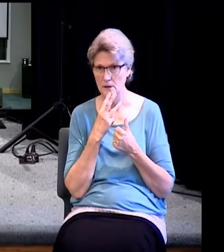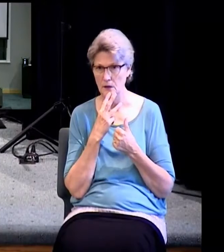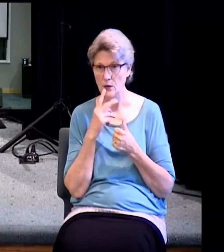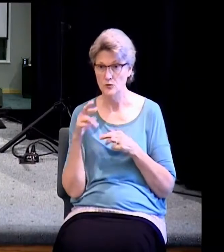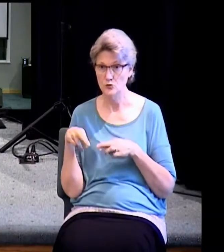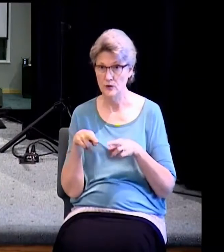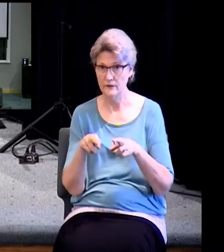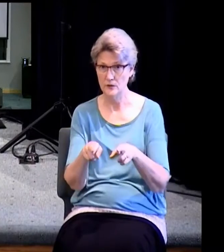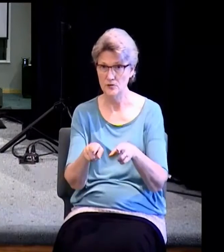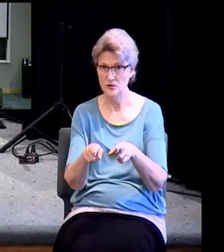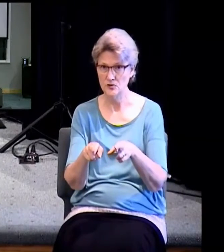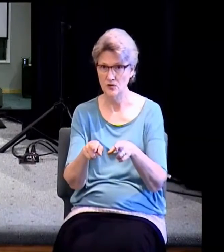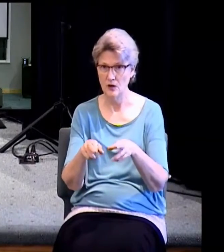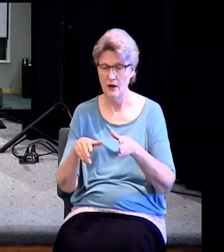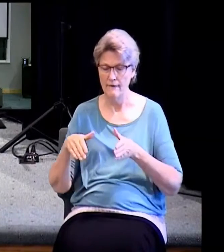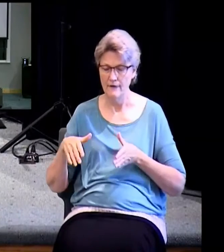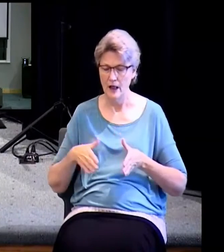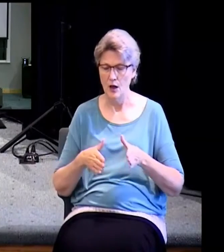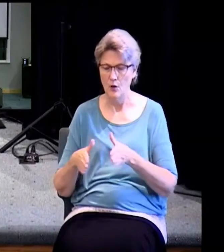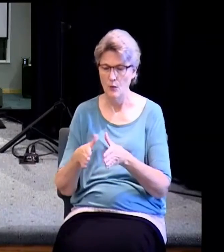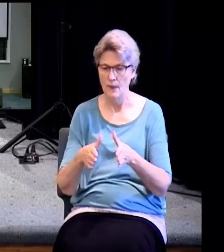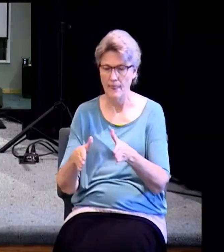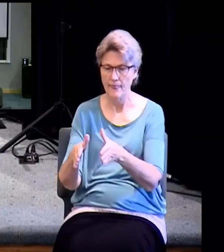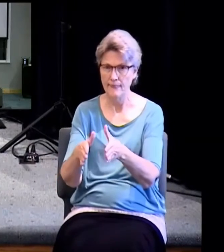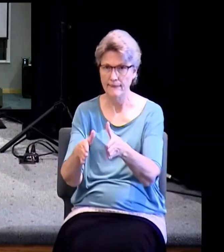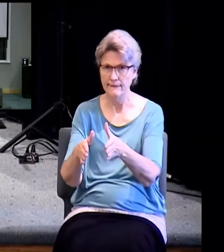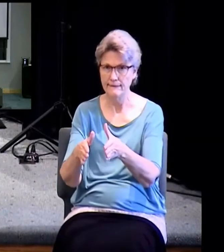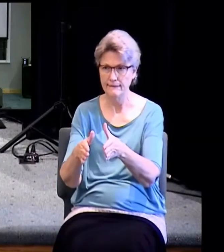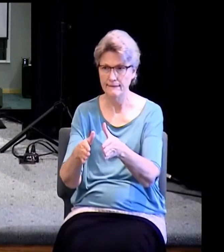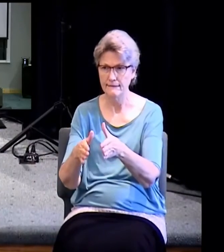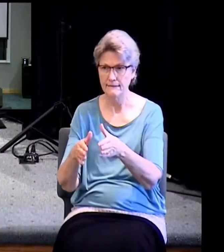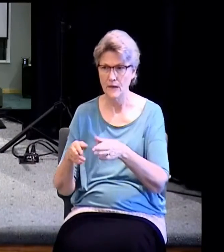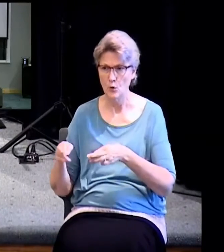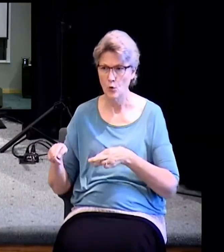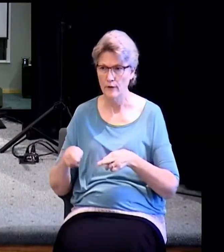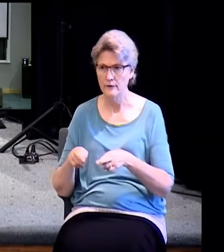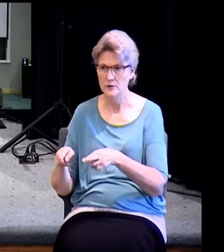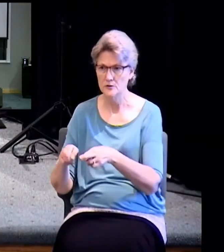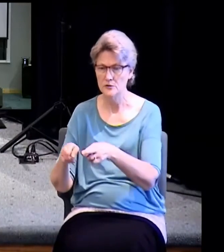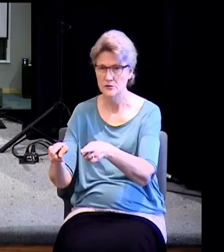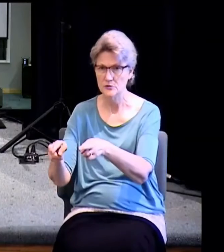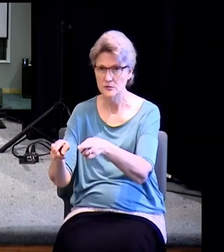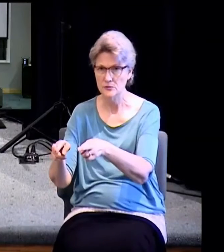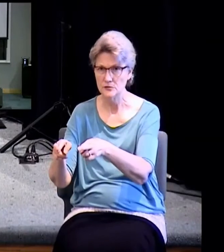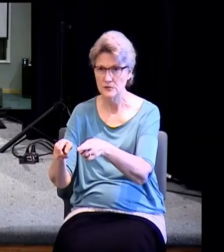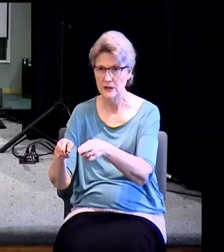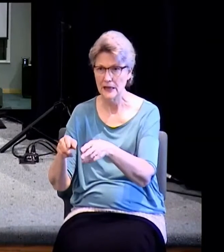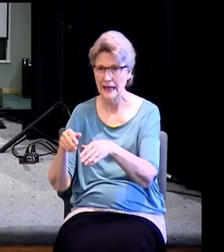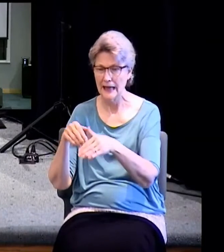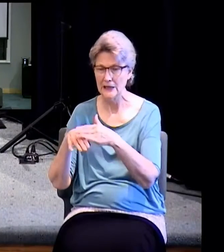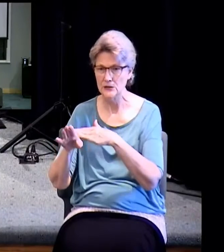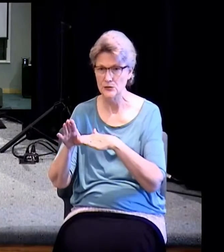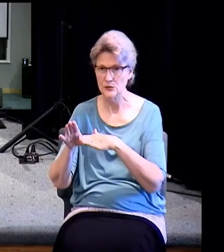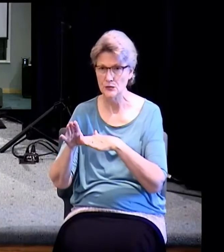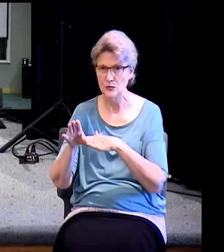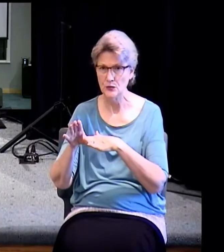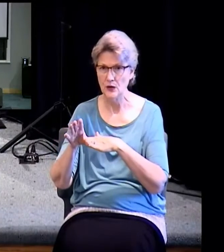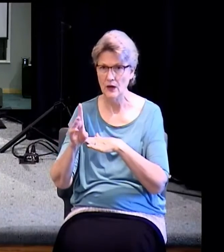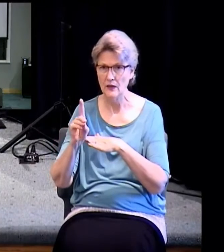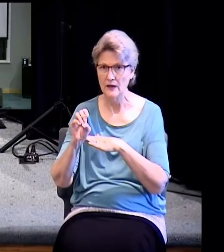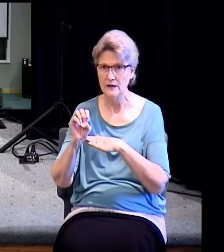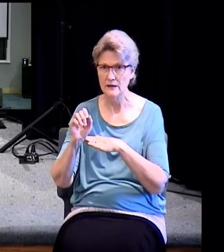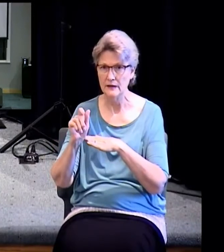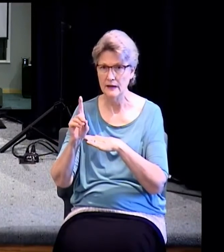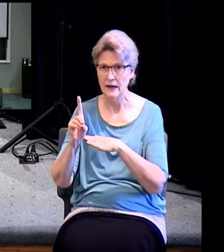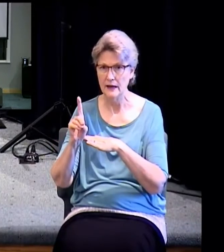those rivers flow. And it says in the end time that they will flow into the Dead Sea and they will